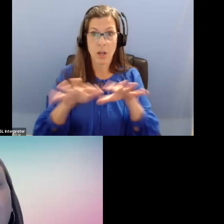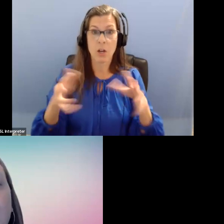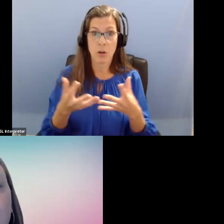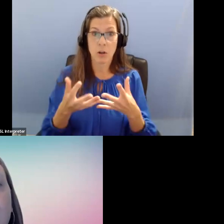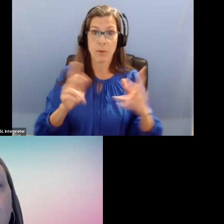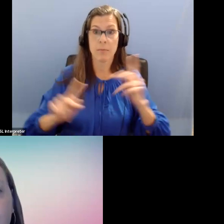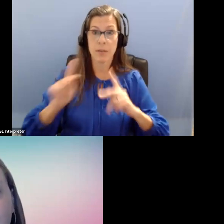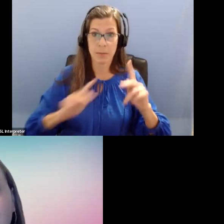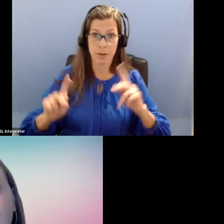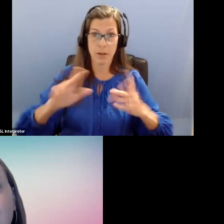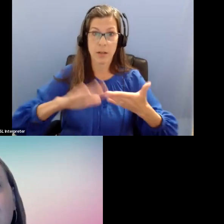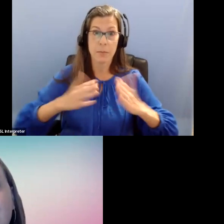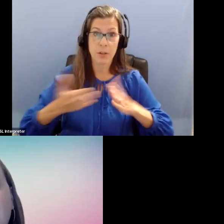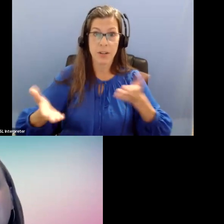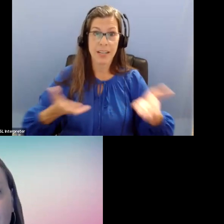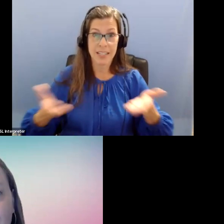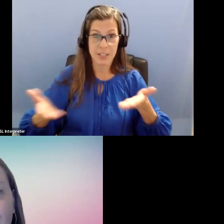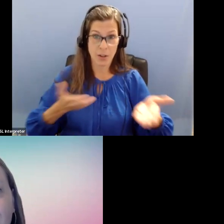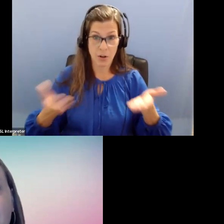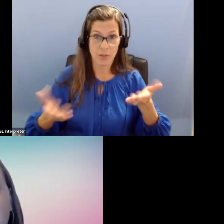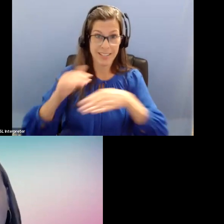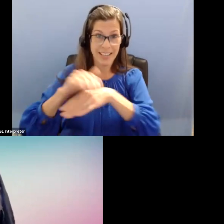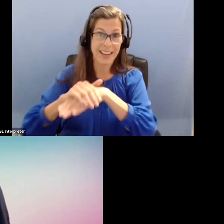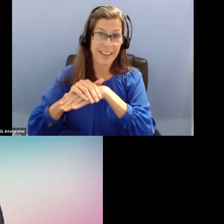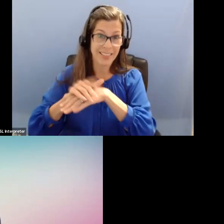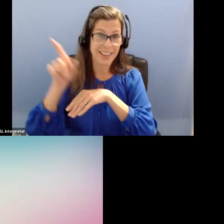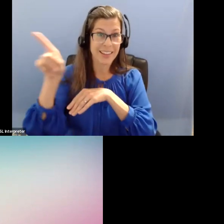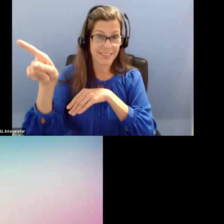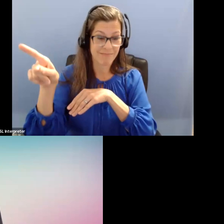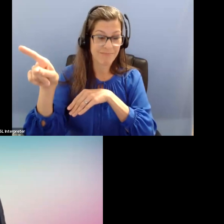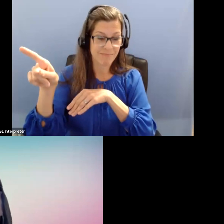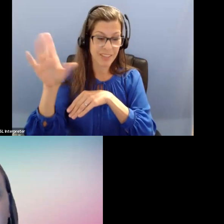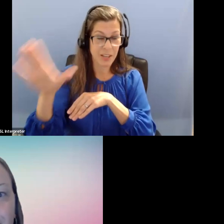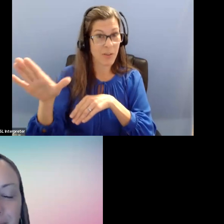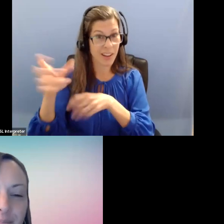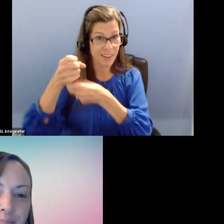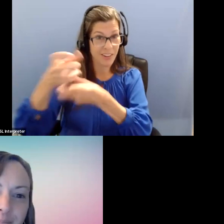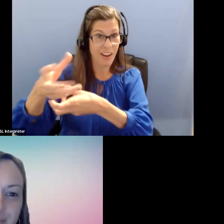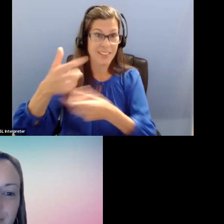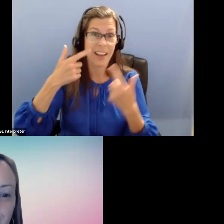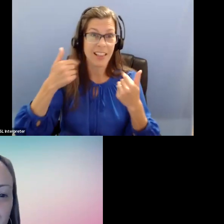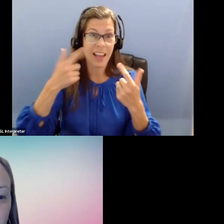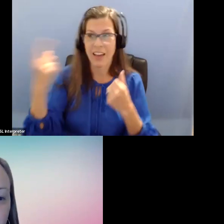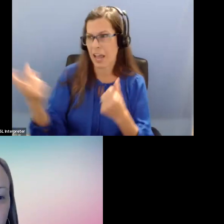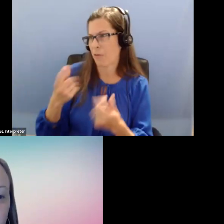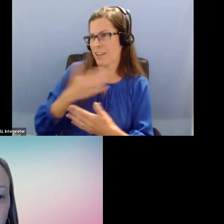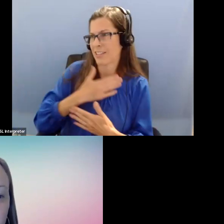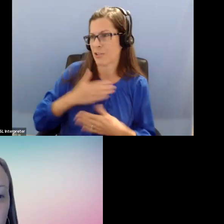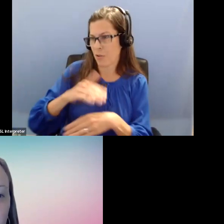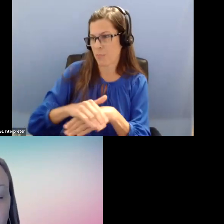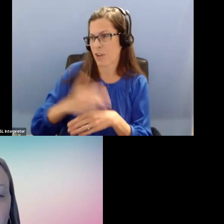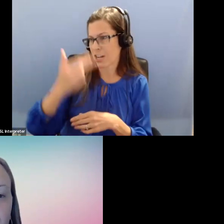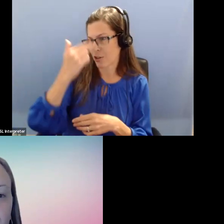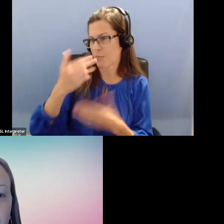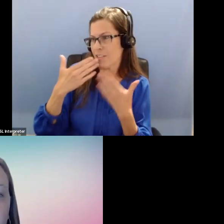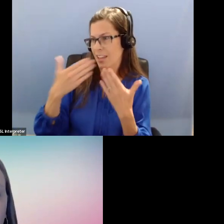people doing community service in England. So it will make you laugh. I always enjoy British humor, so thank you for that,